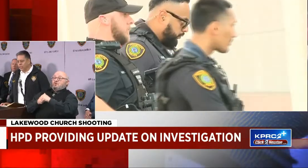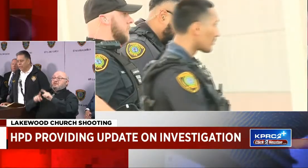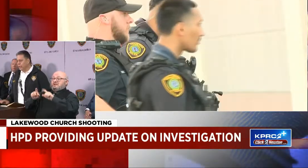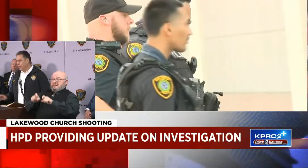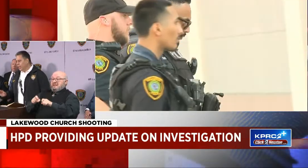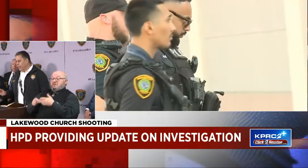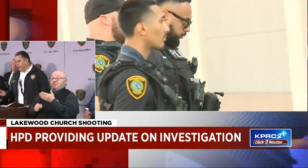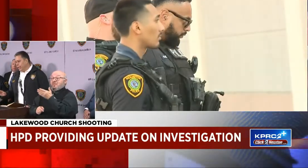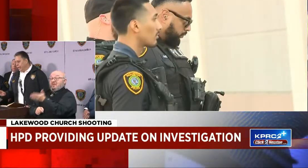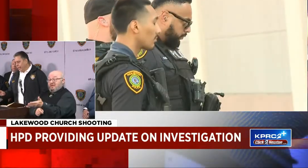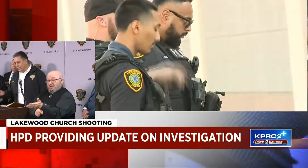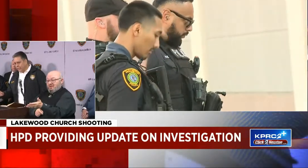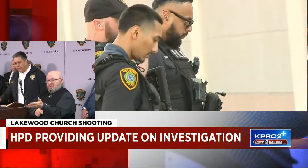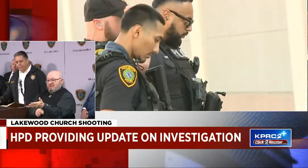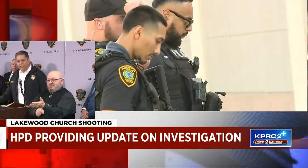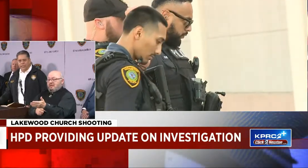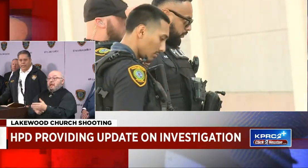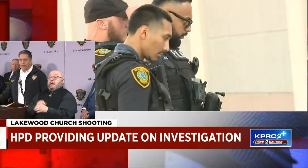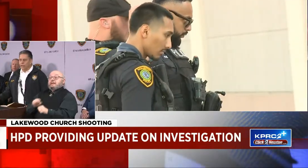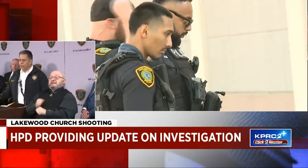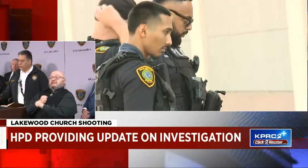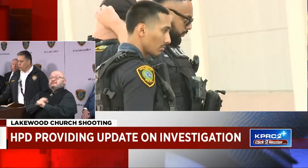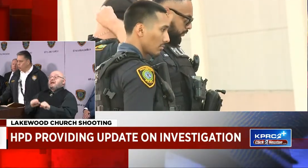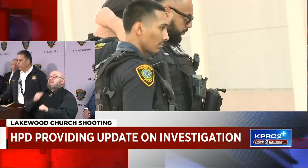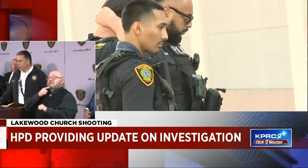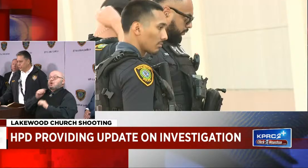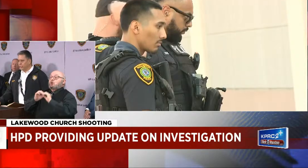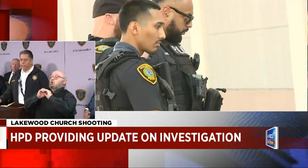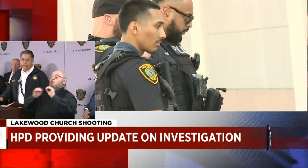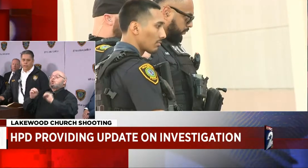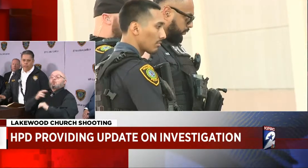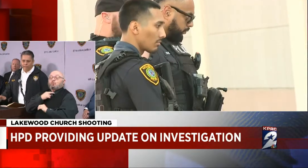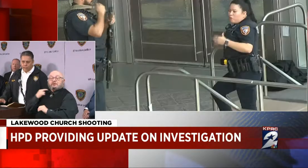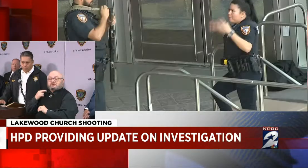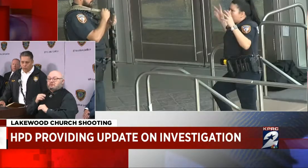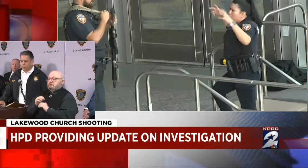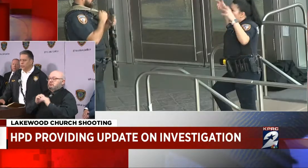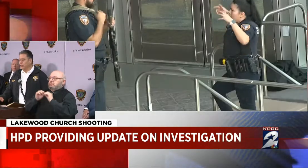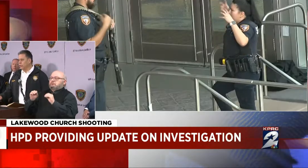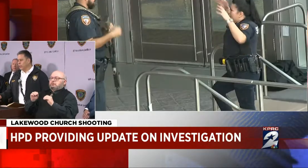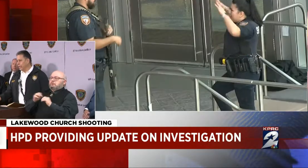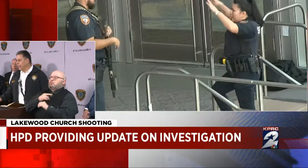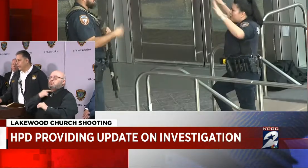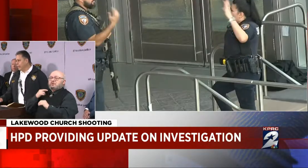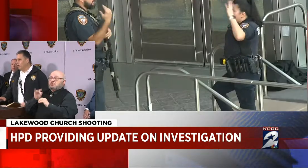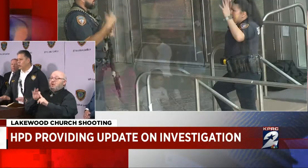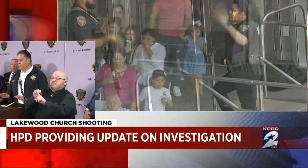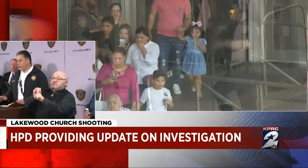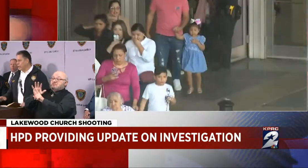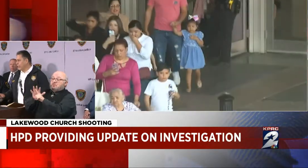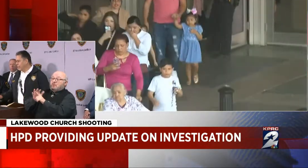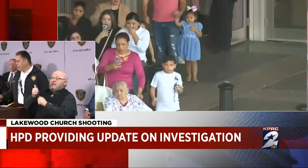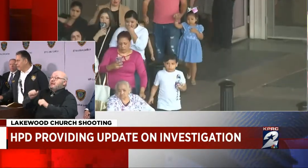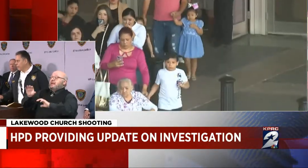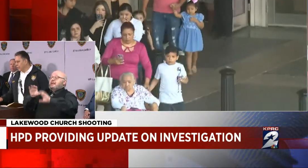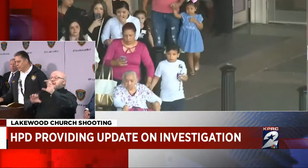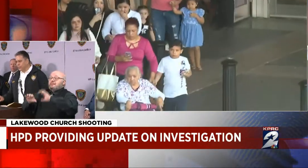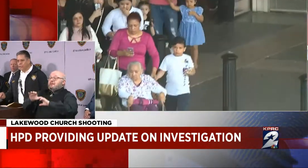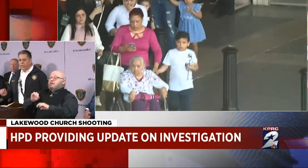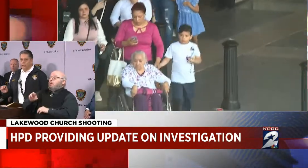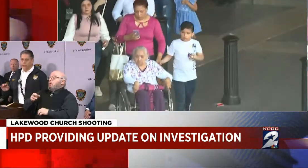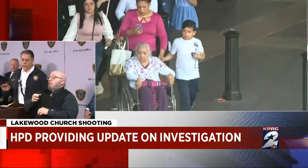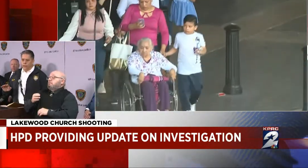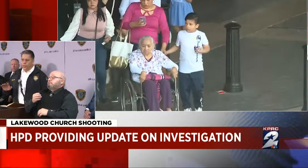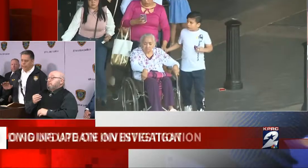on scene. I can safely say that there is no risk of exposure to any chemical or product that may have been